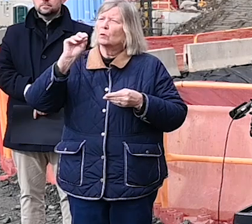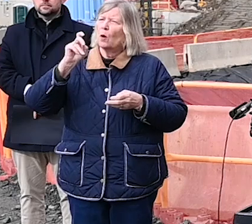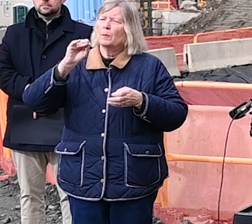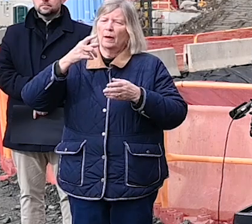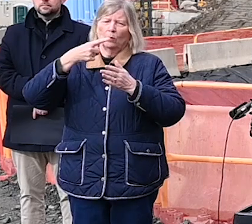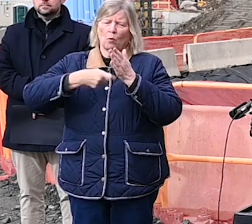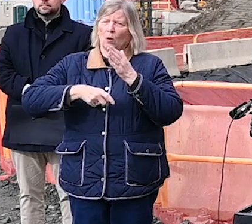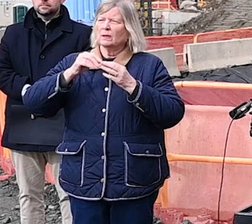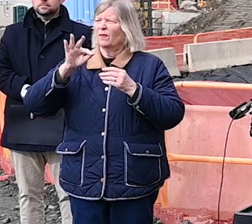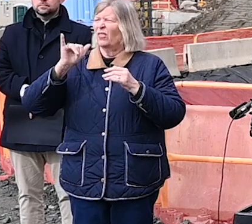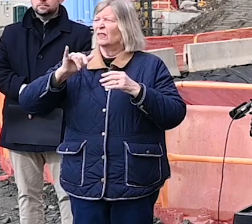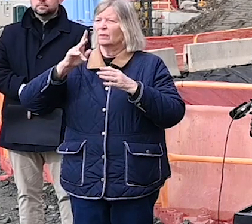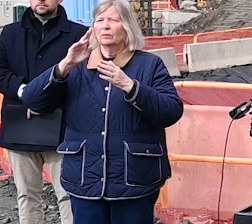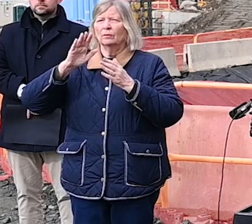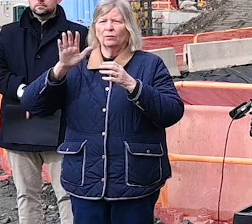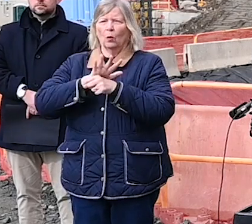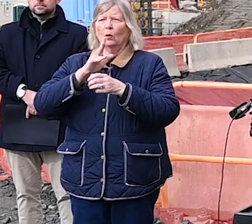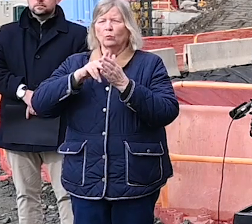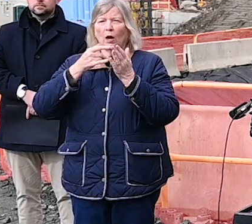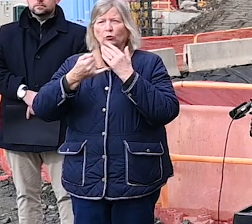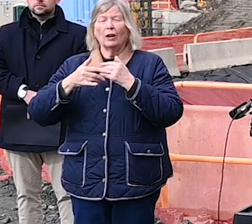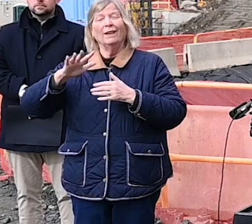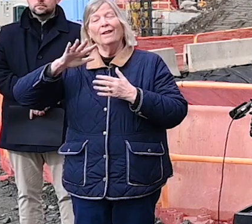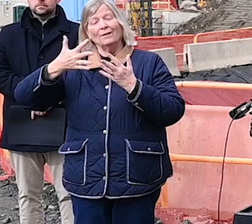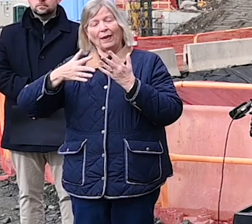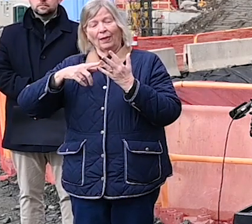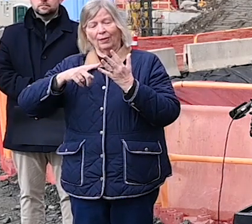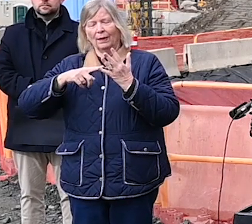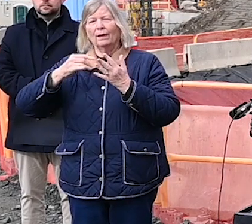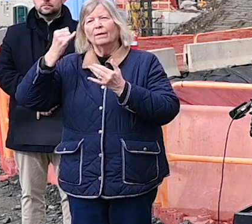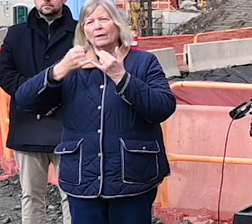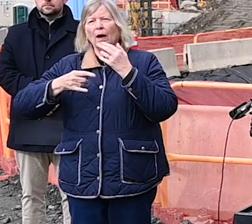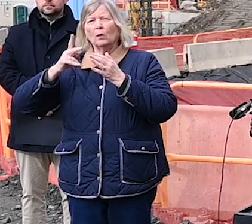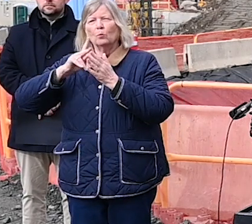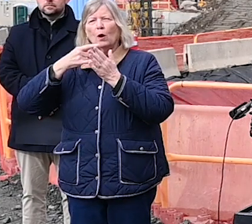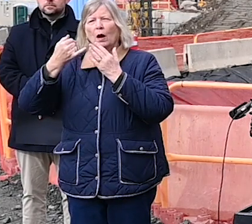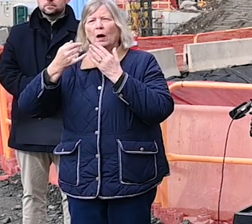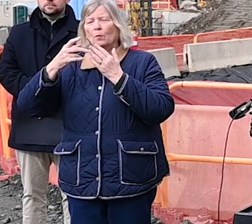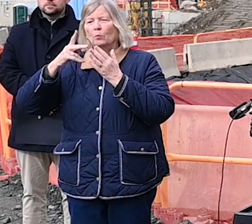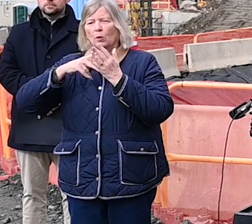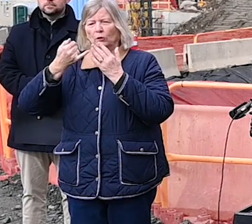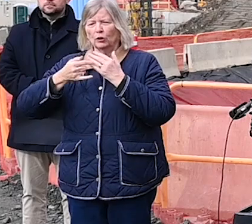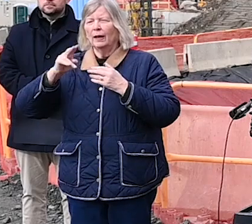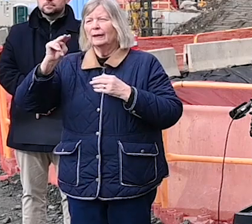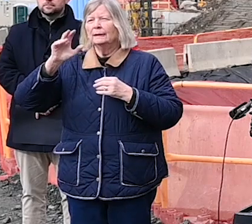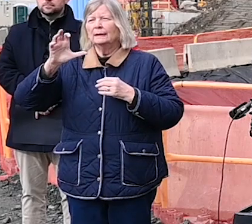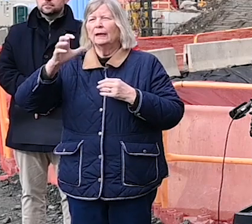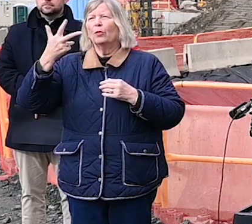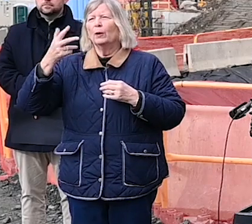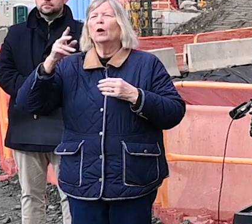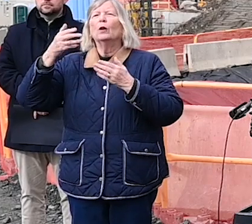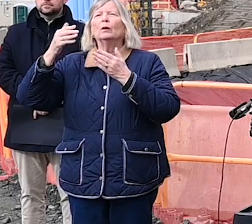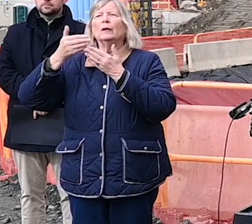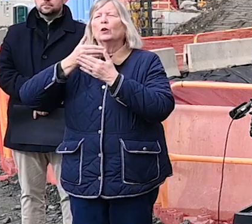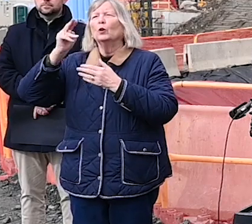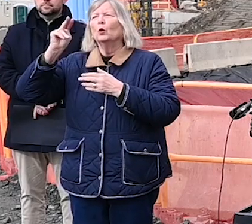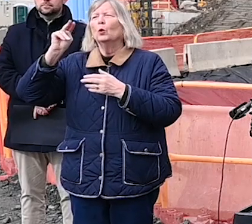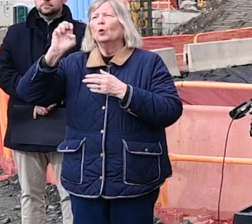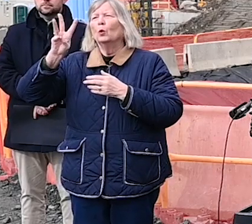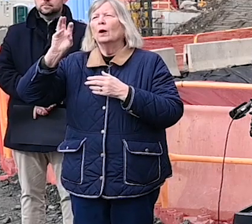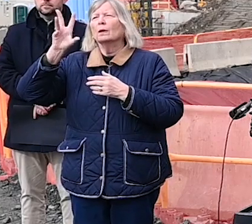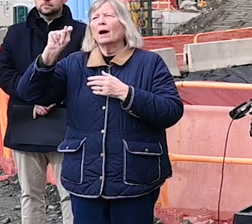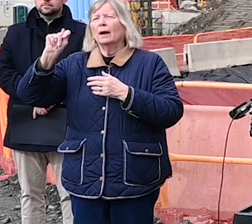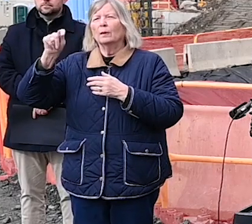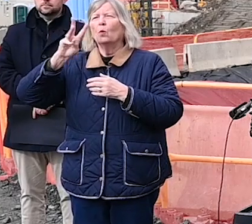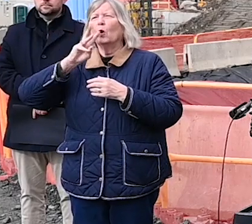of this project. The fifth and final pond, NC3, will serve the New Cut watershed, and this